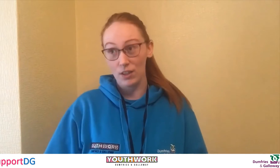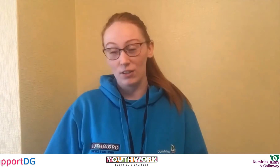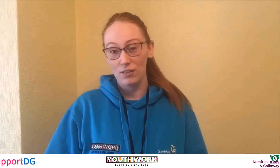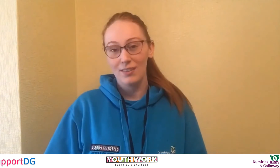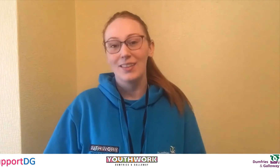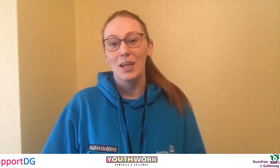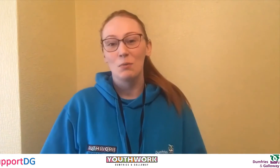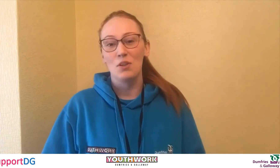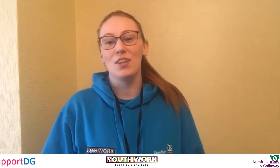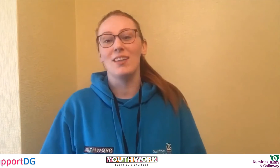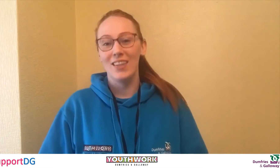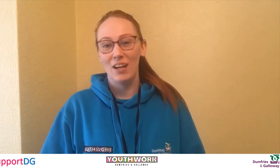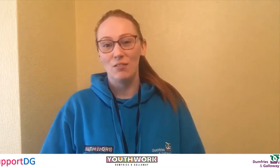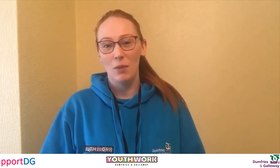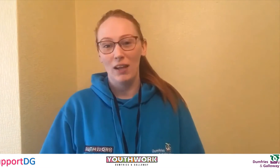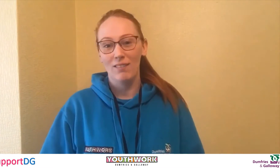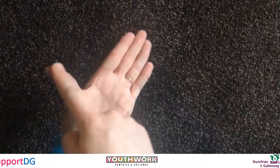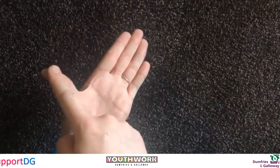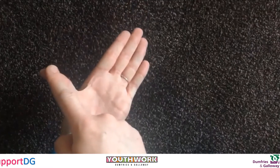video, which is the alphabet. A,